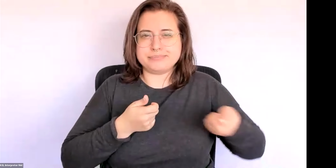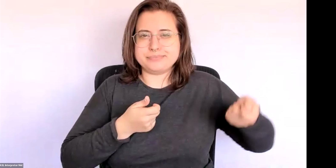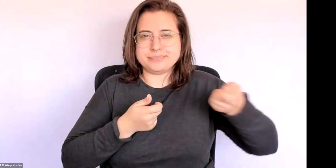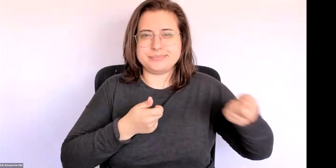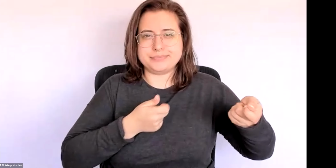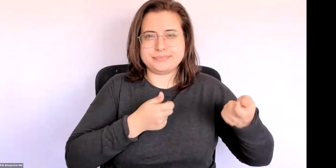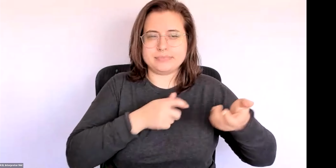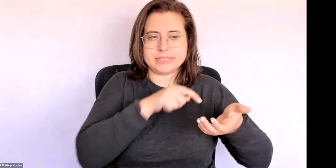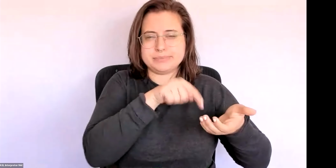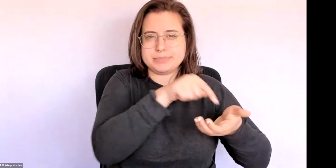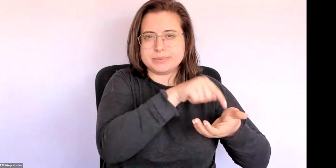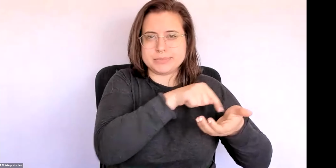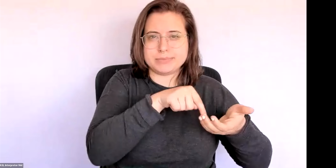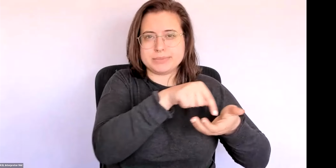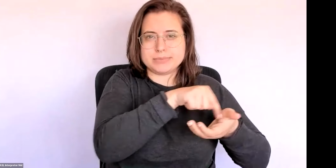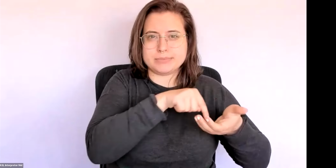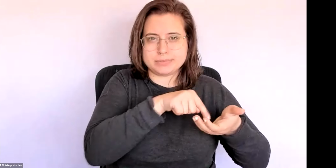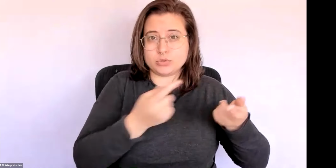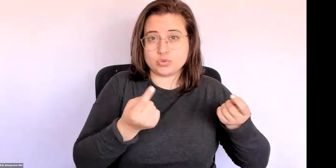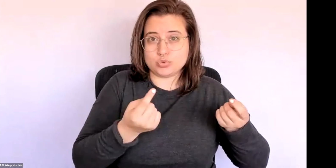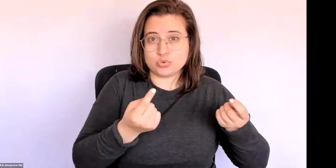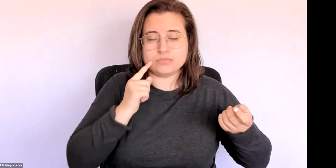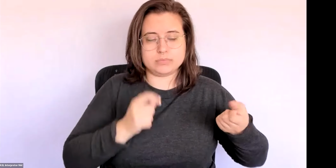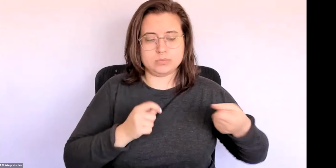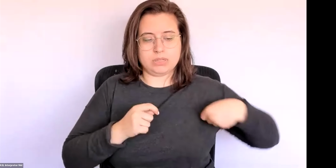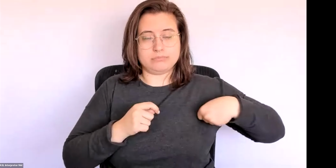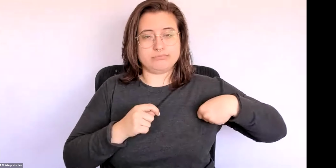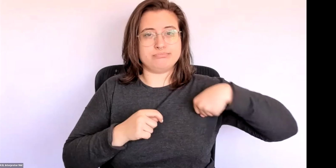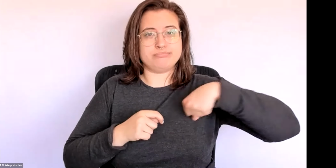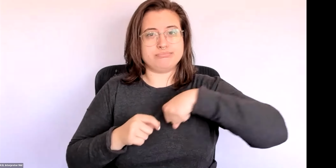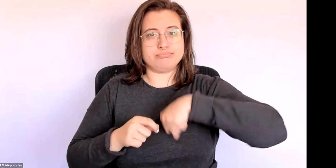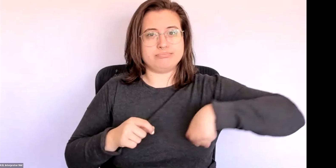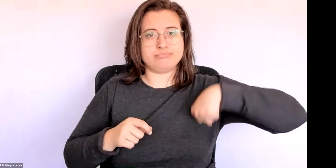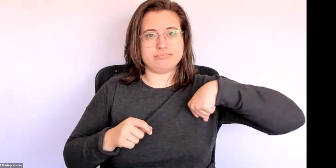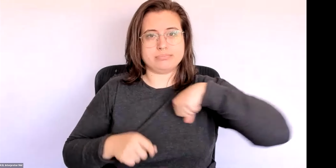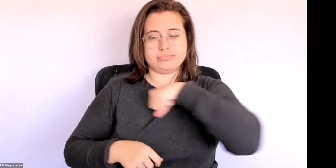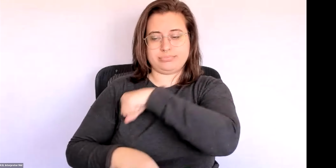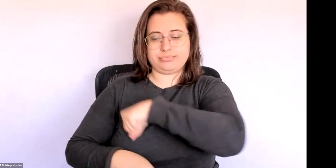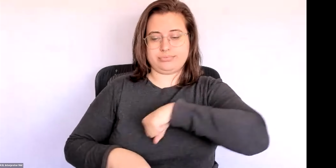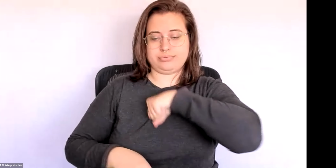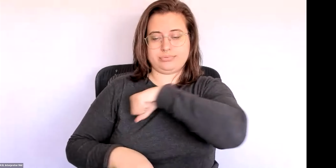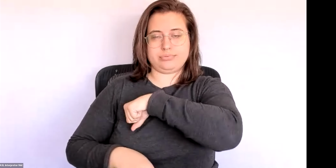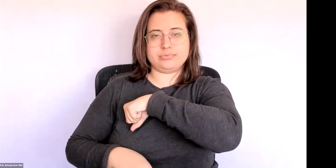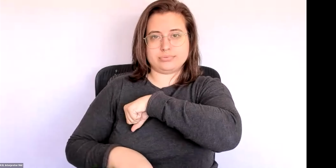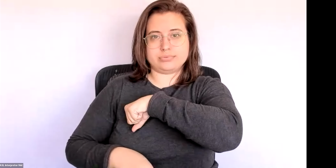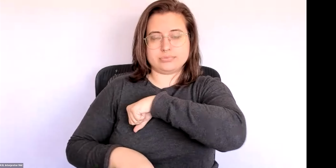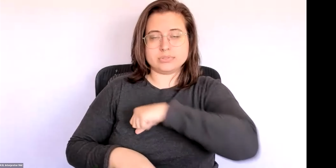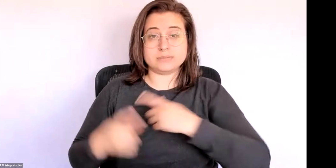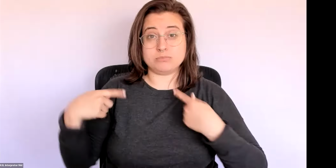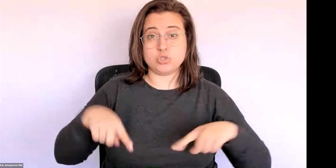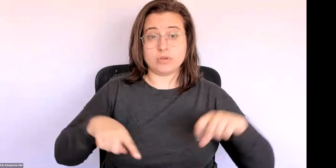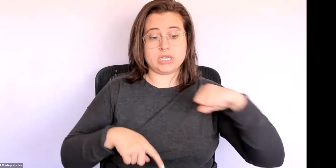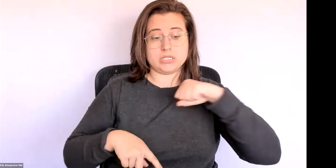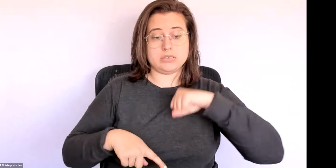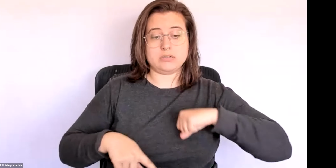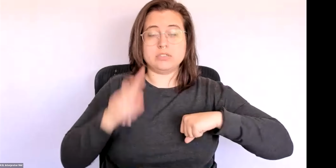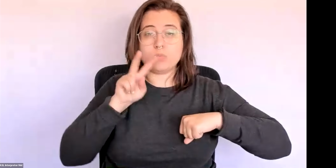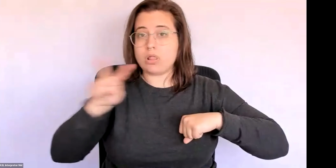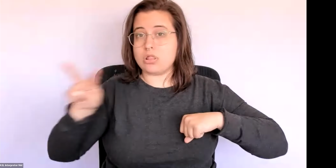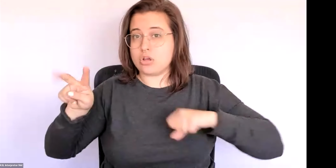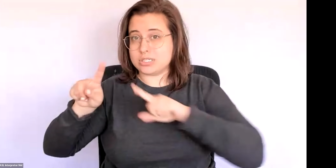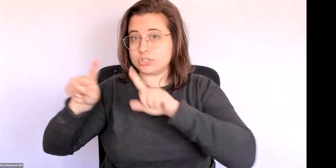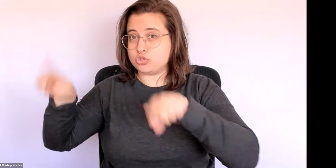that she will move over your breast. As she moves the device, she can see the breast tissue